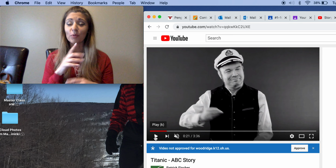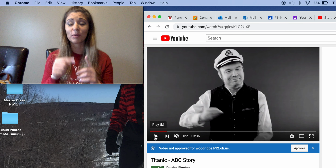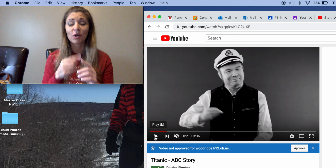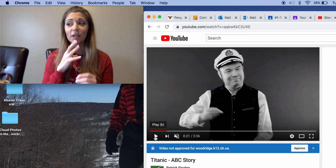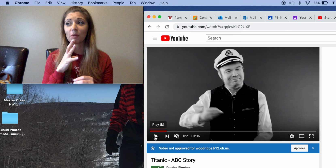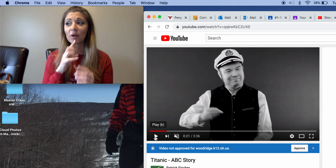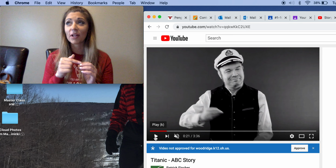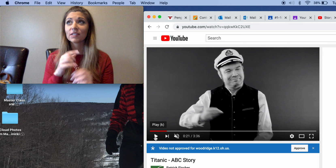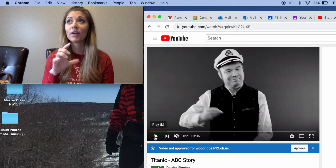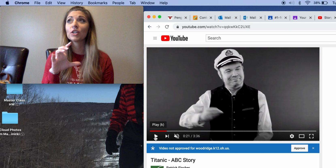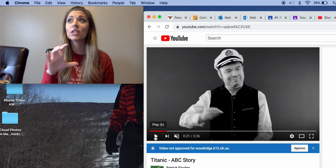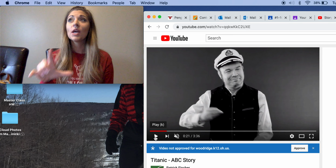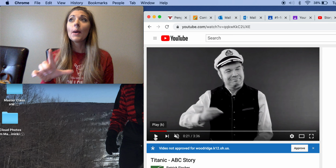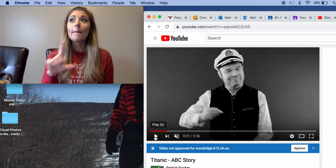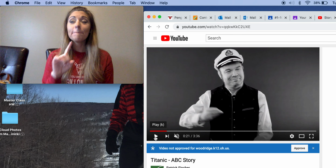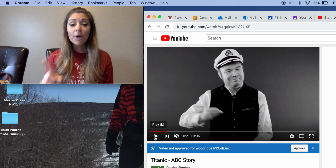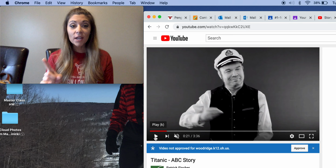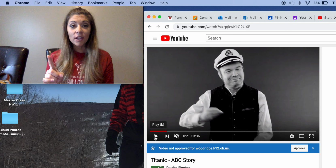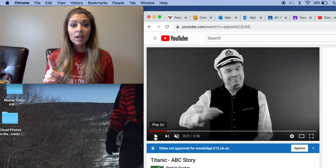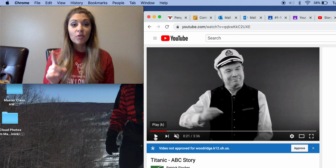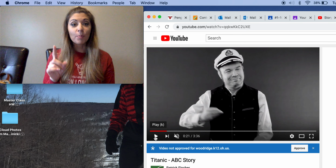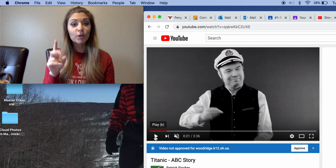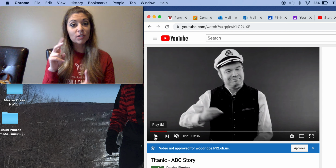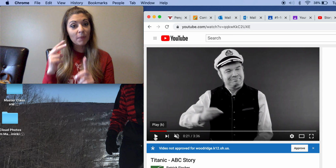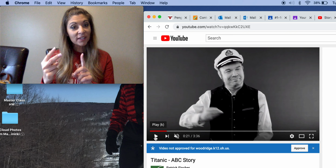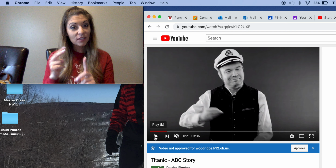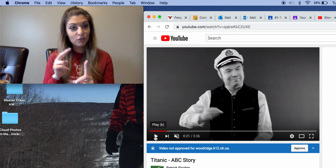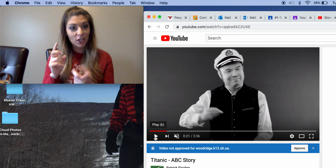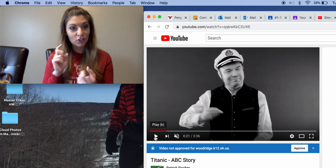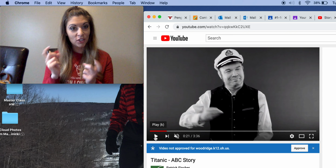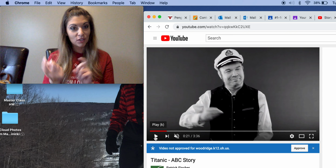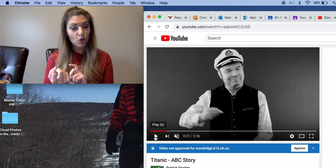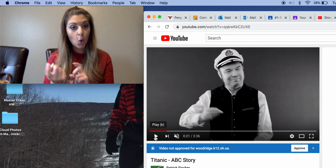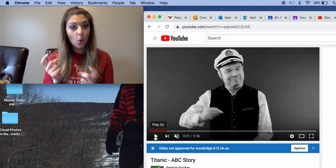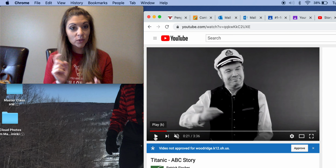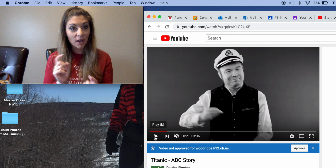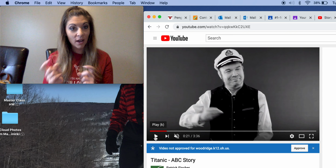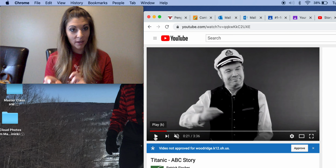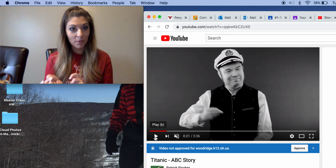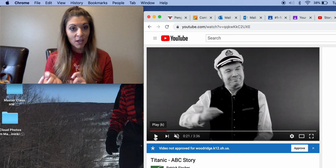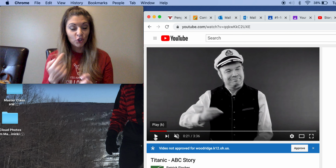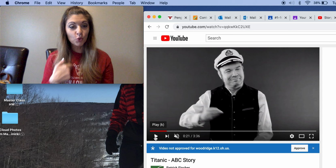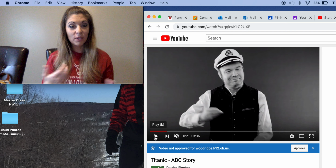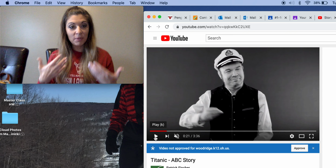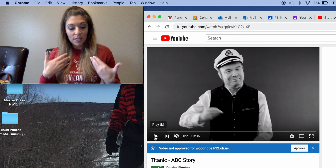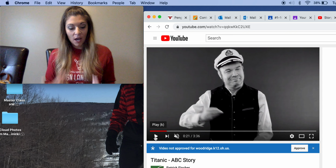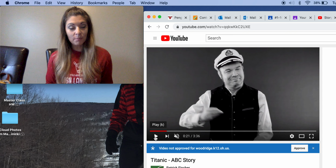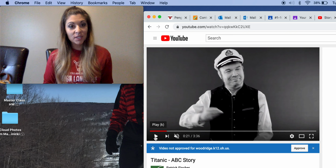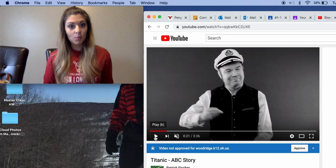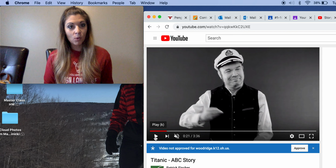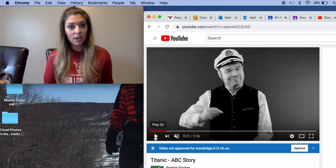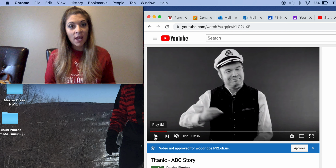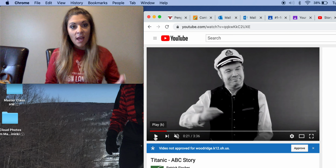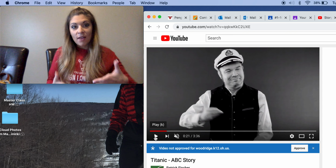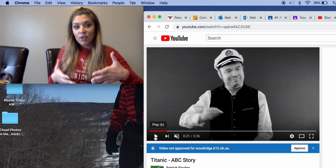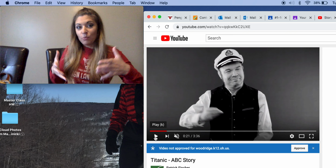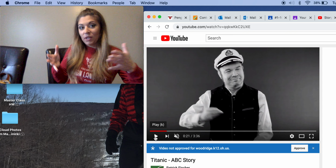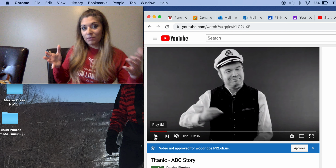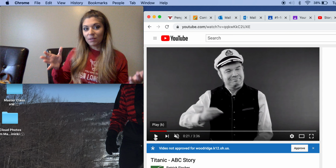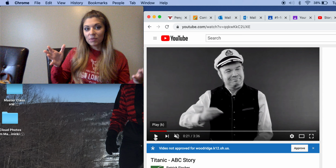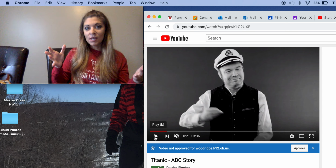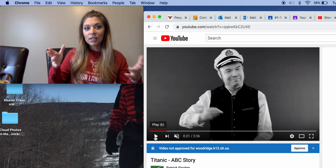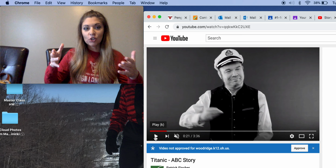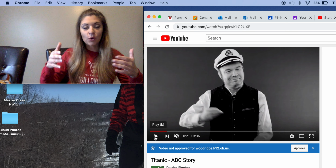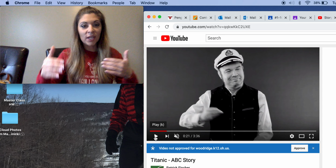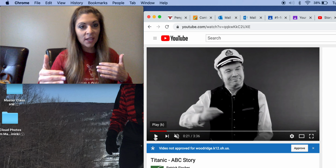cool a lot when I'm talking about classifiers, but the perspective changes the whole time. You can become someone and then you